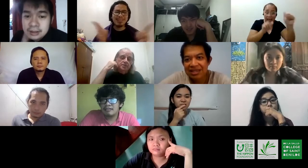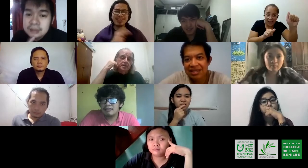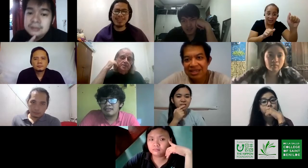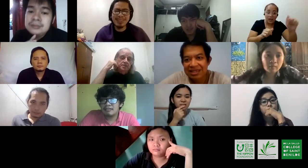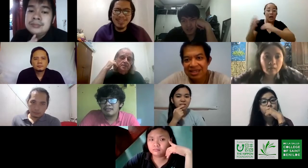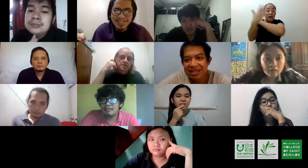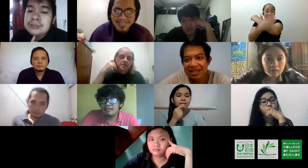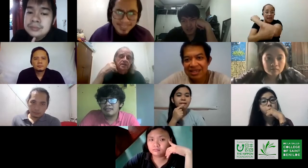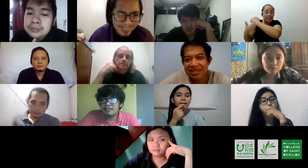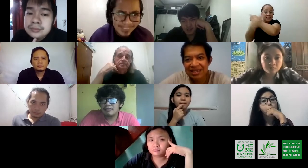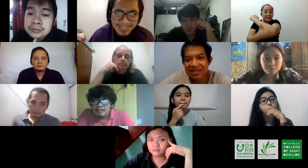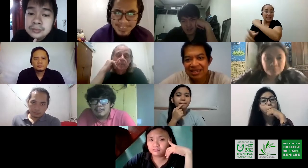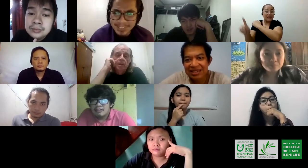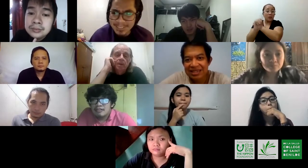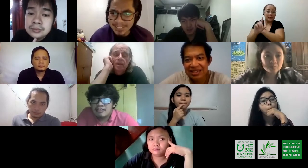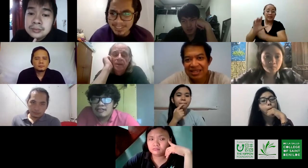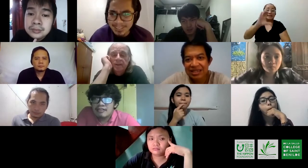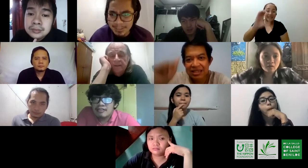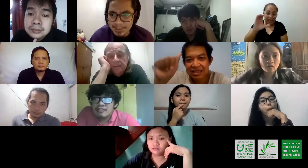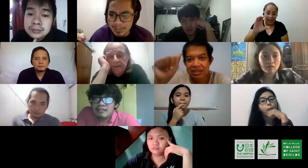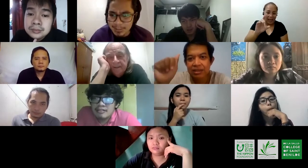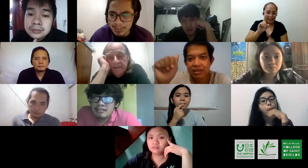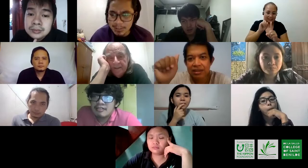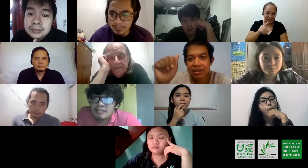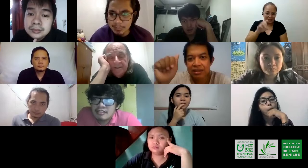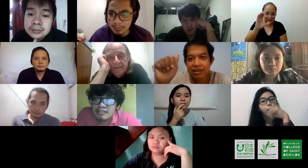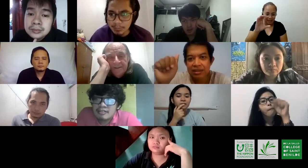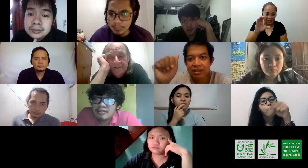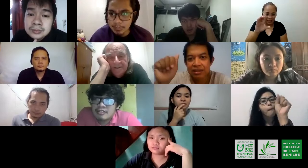countries is C.